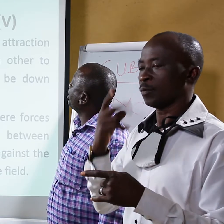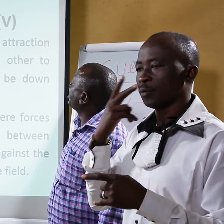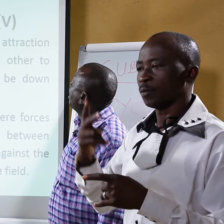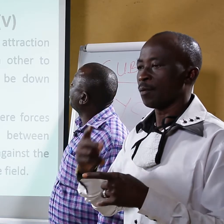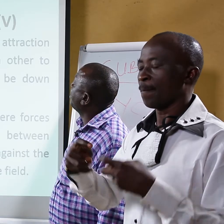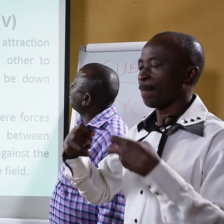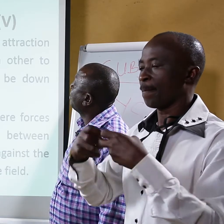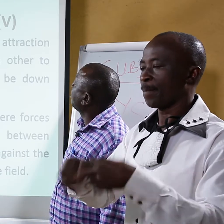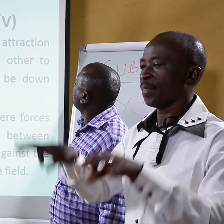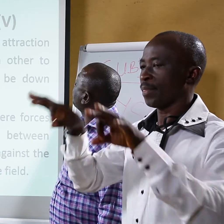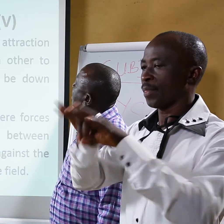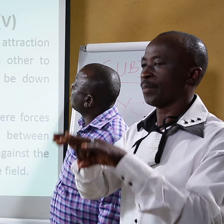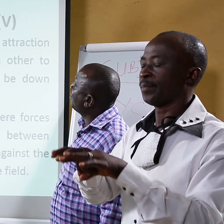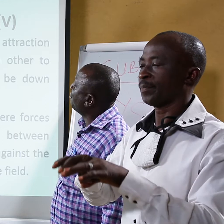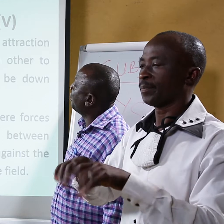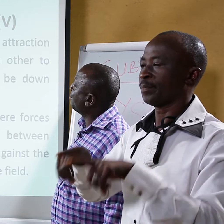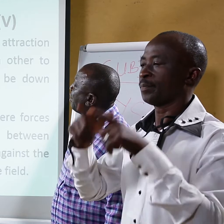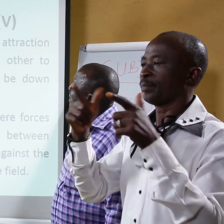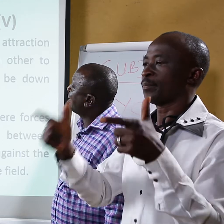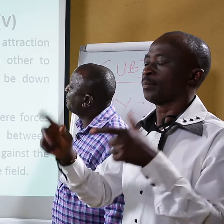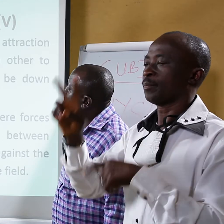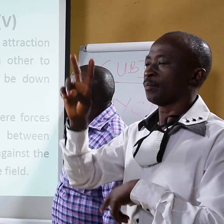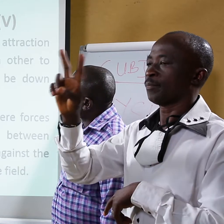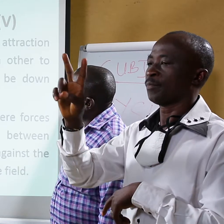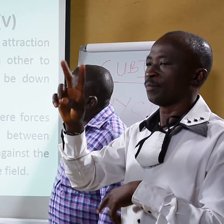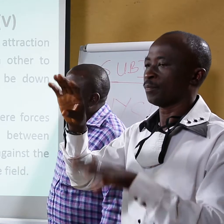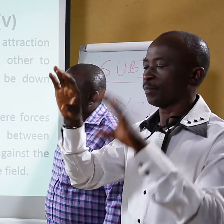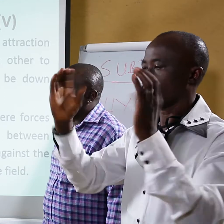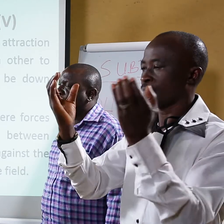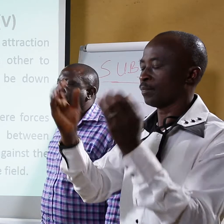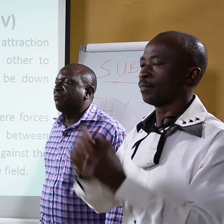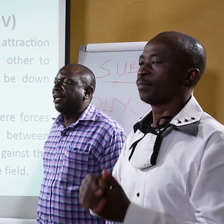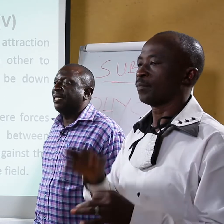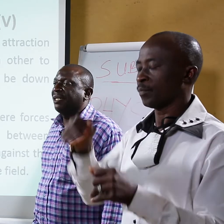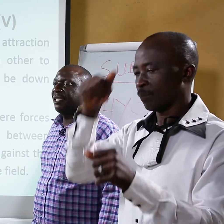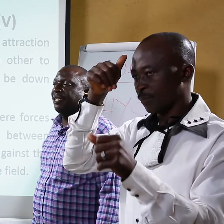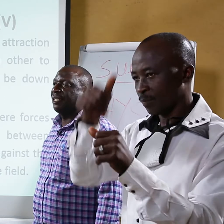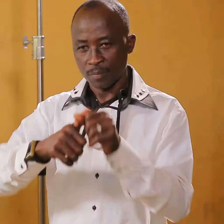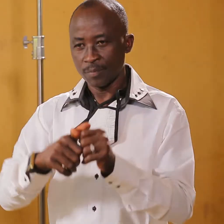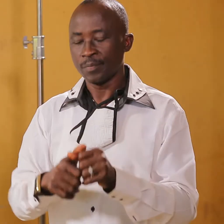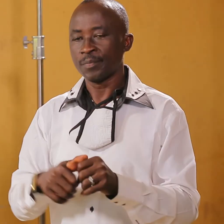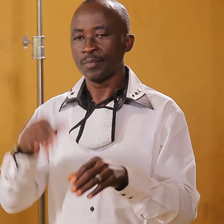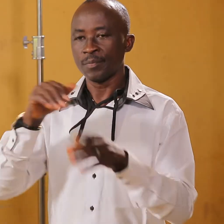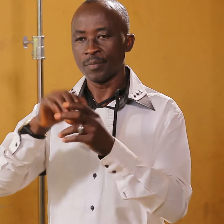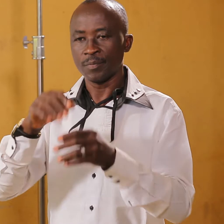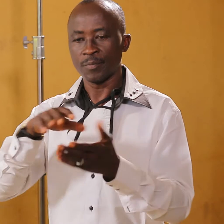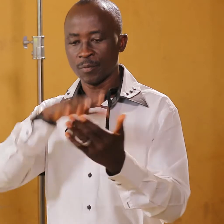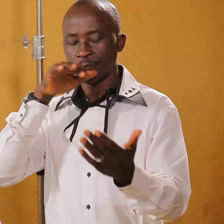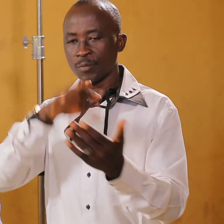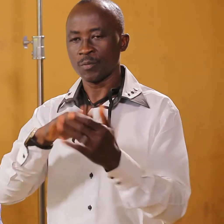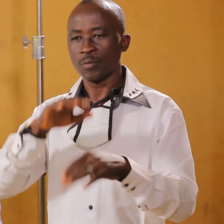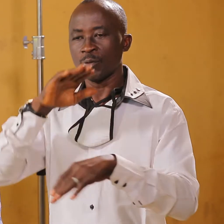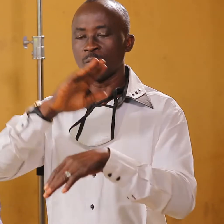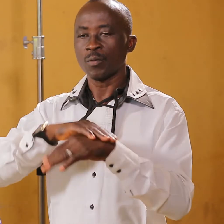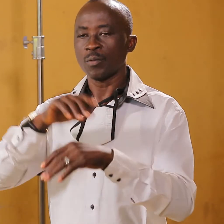electric potential, capital letter V in bracket. Now, if you remember in our study on